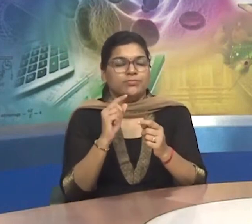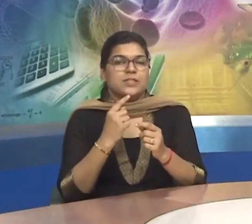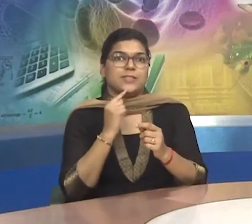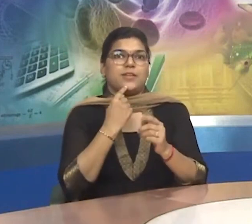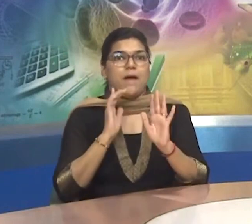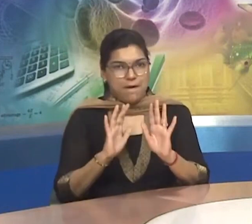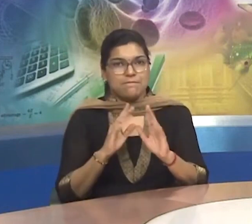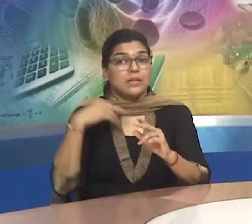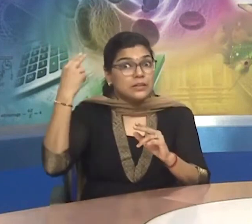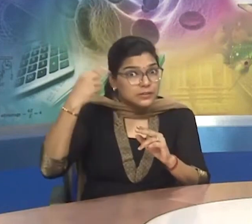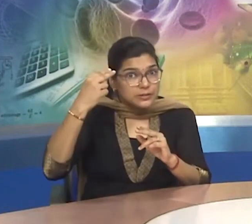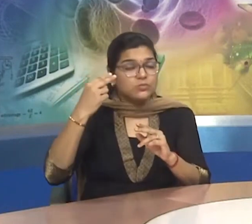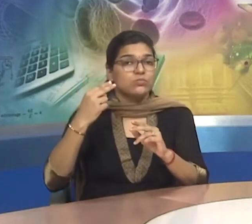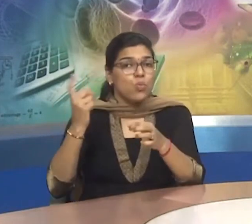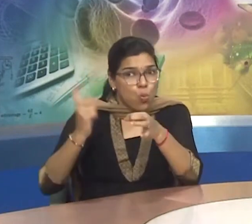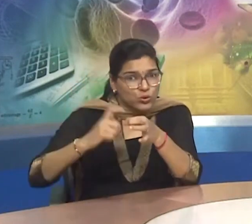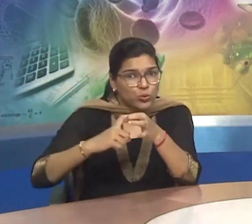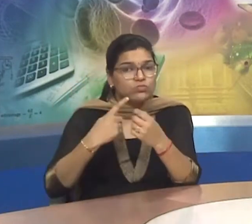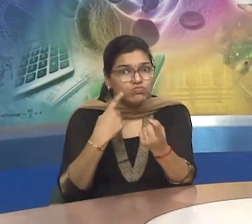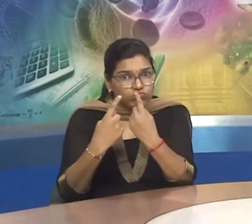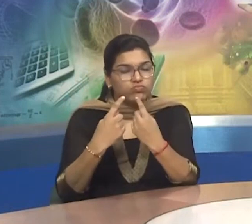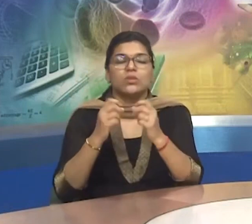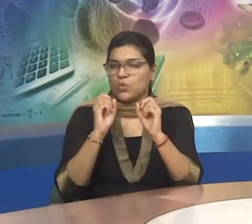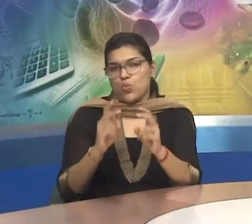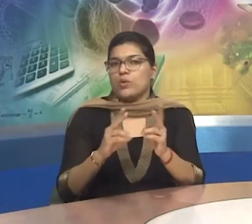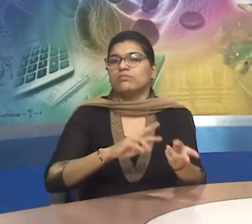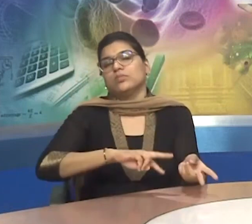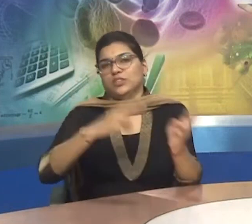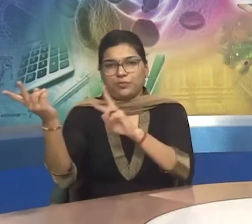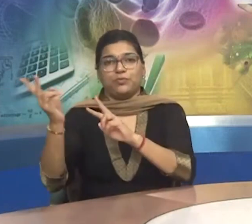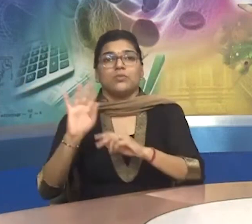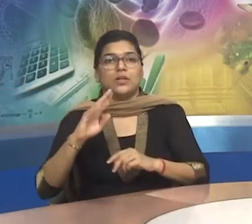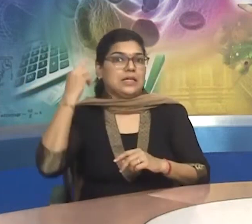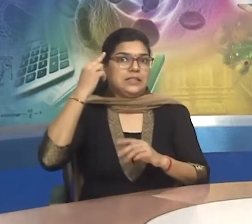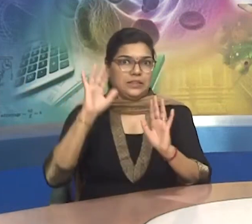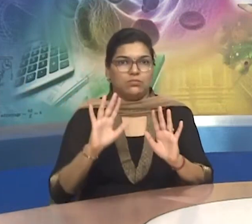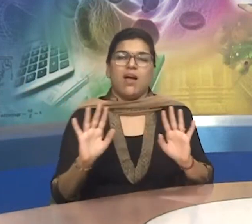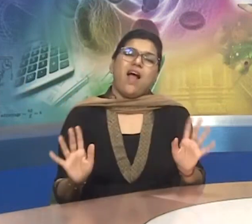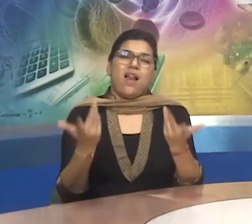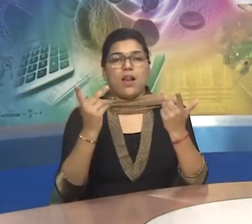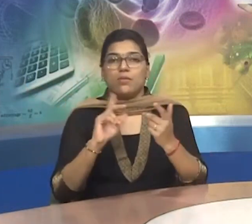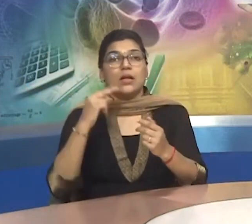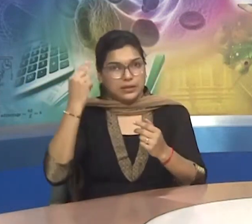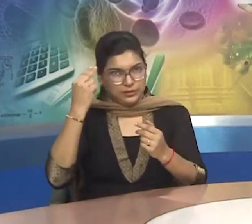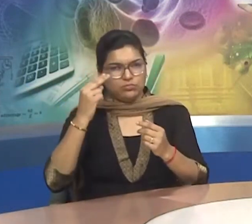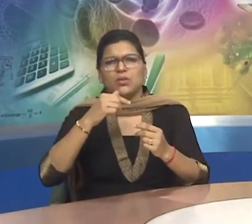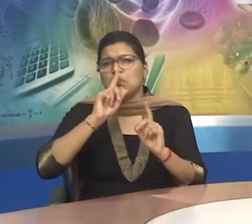also, there are sometimes some special laws that the person cannot leave the country, or there are some restrictions